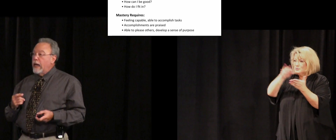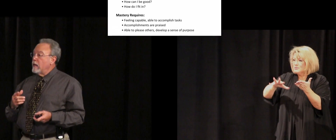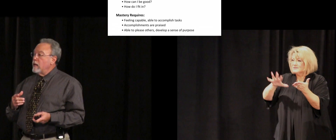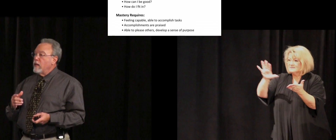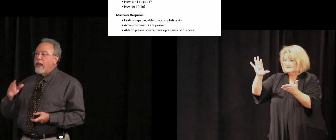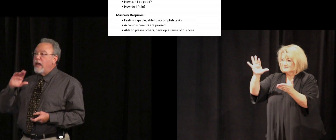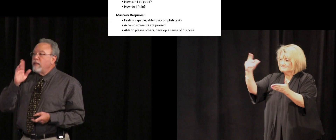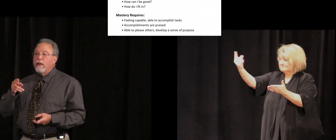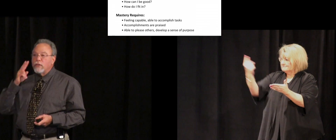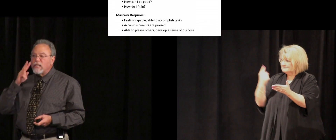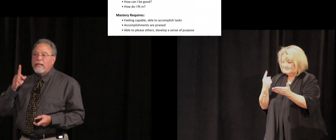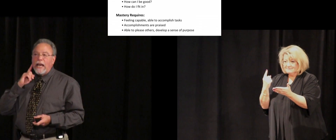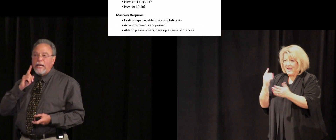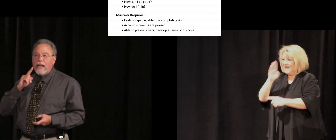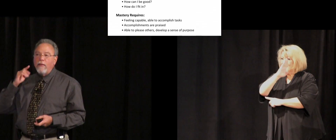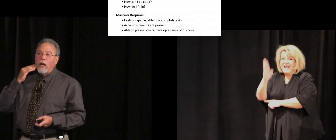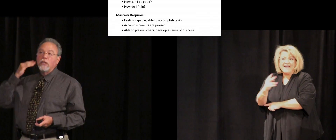Okay.